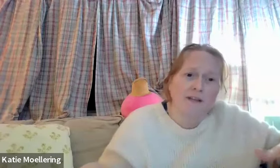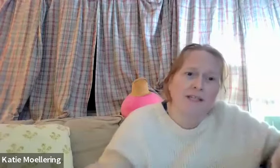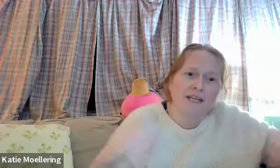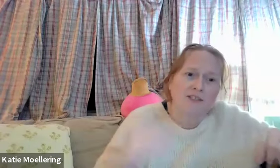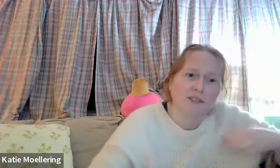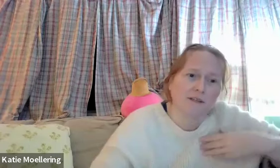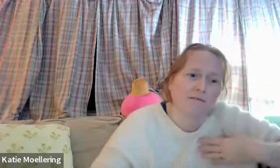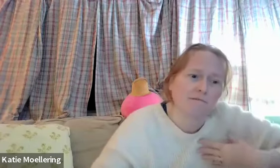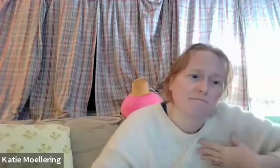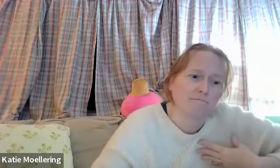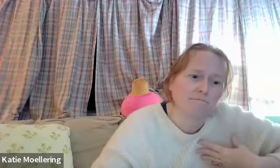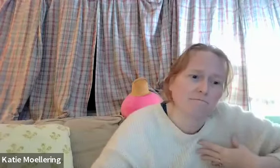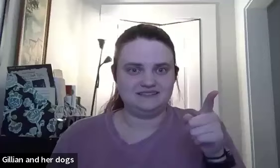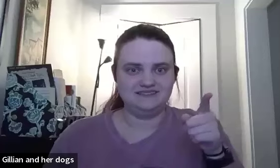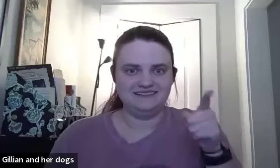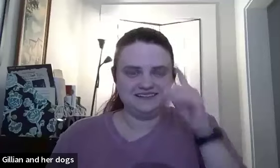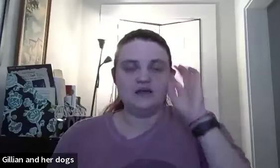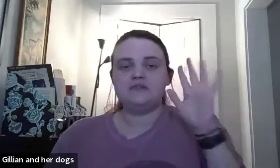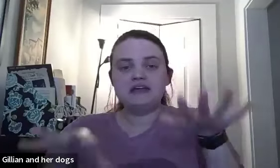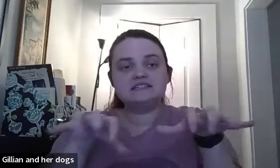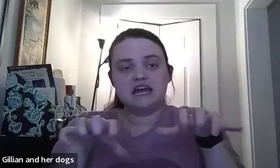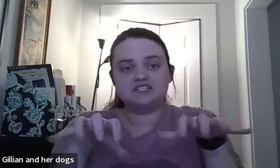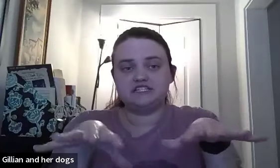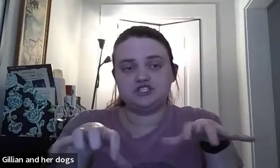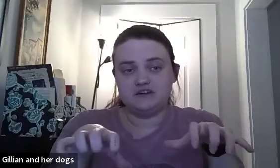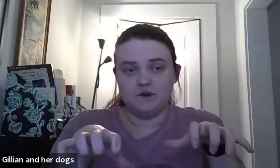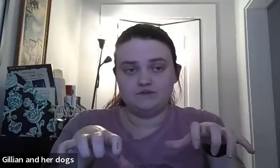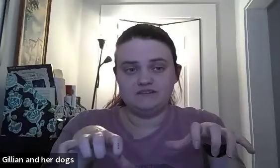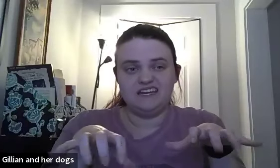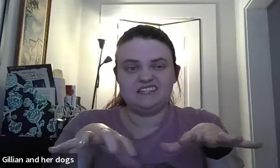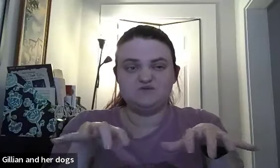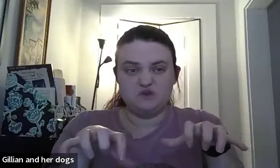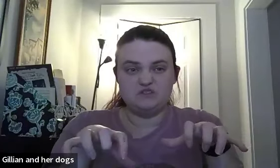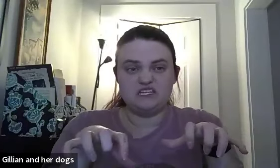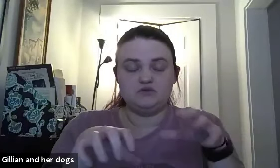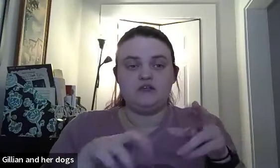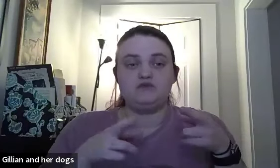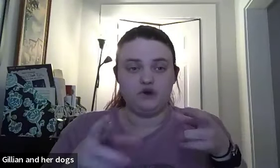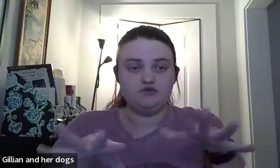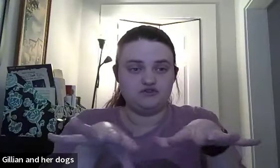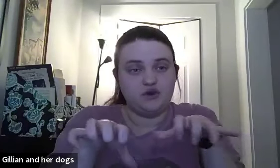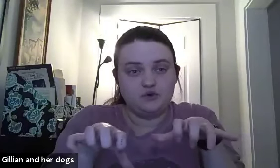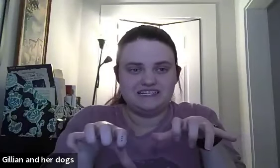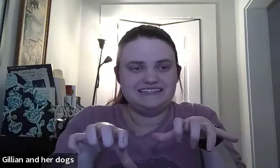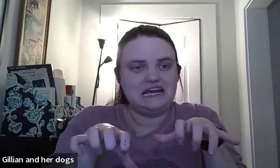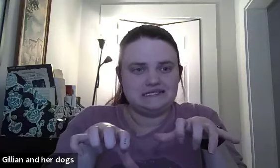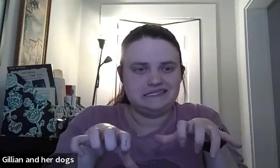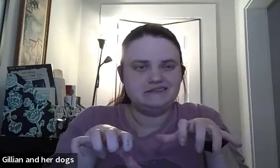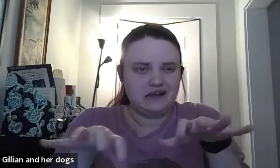like ice you're gonna. Yes. That is actually still just like frozen. Like it's frozen. The roads are frozen, icy, that